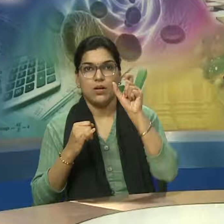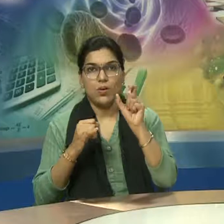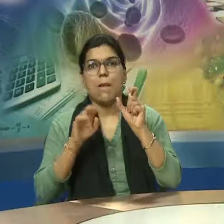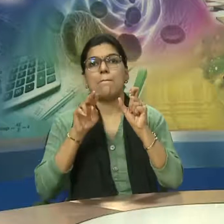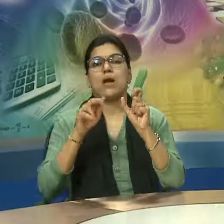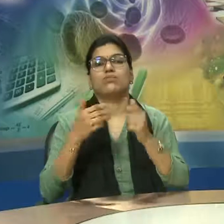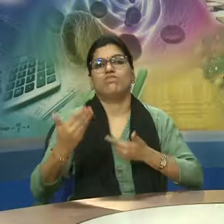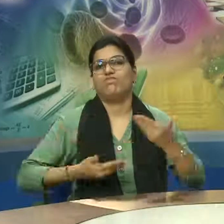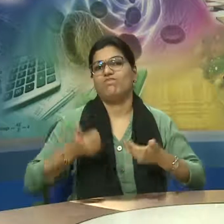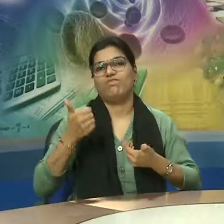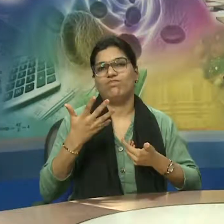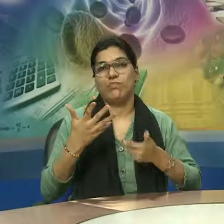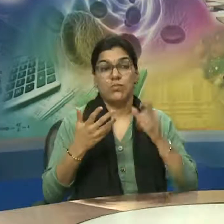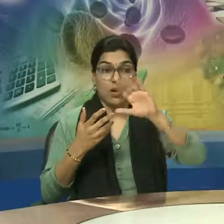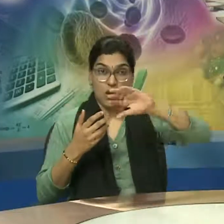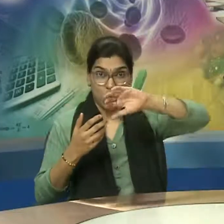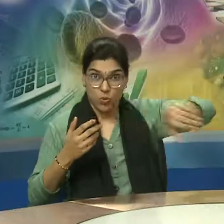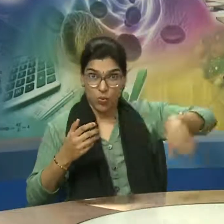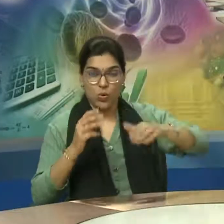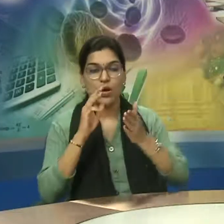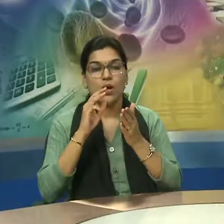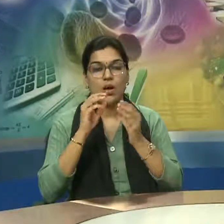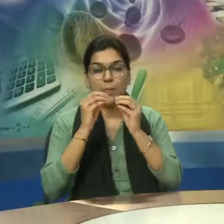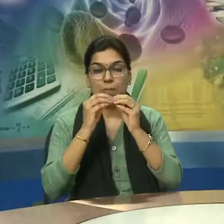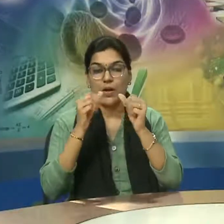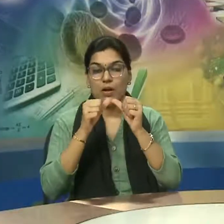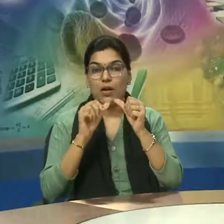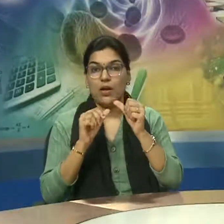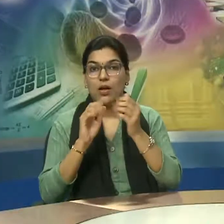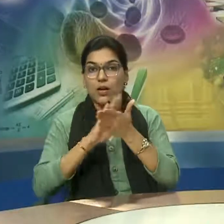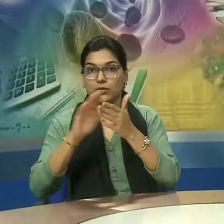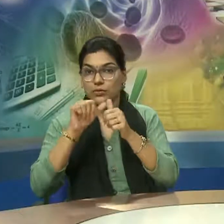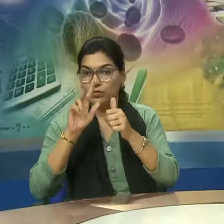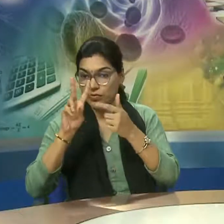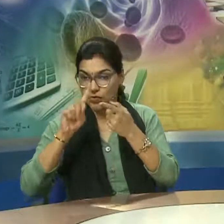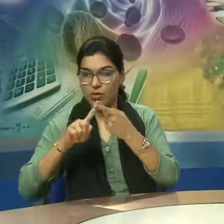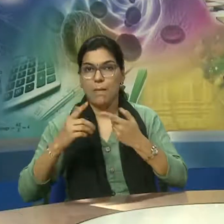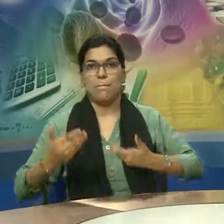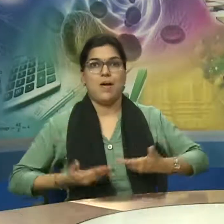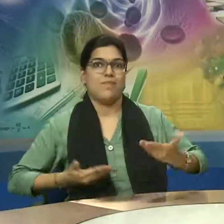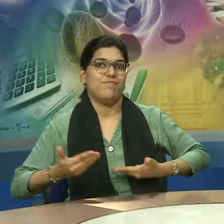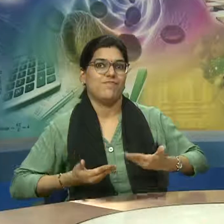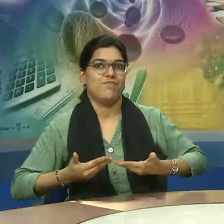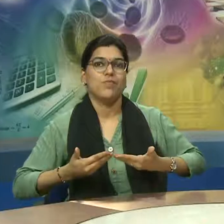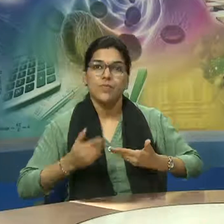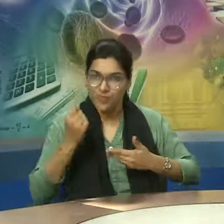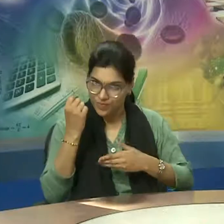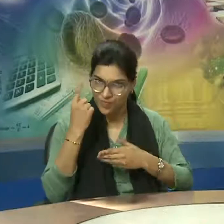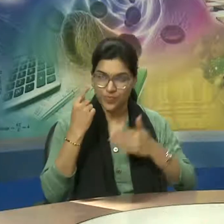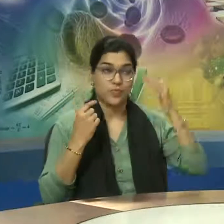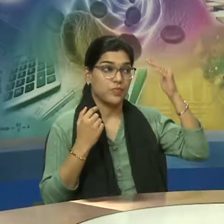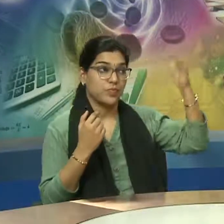Miss means wrong or bad.